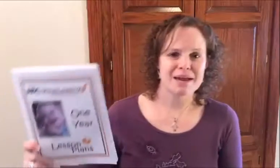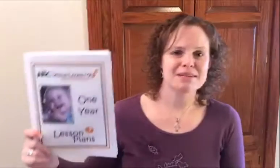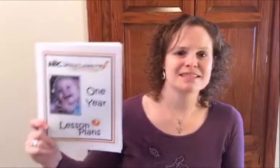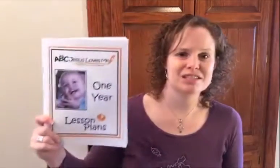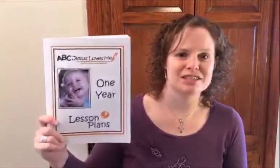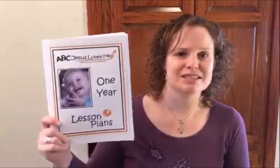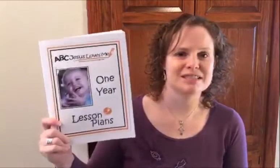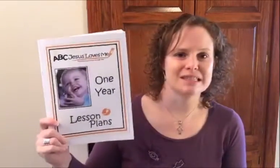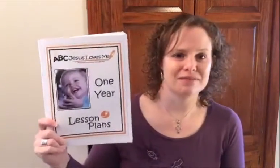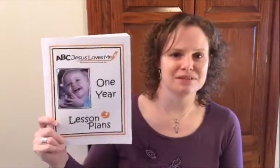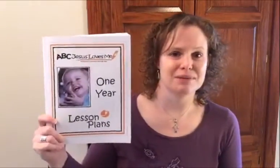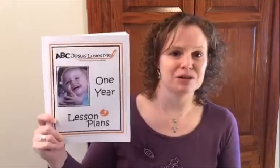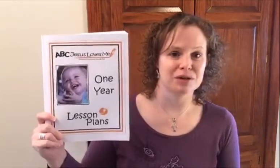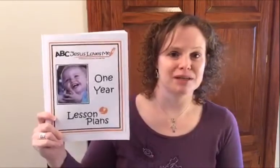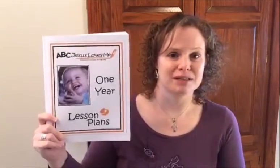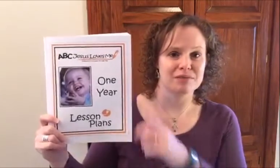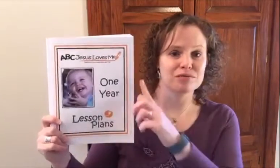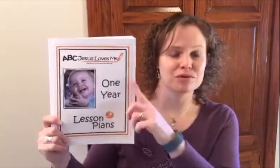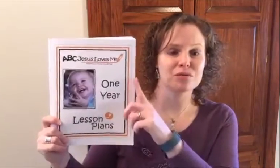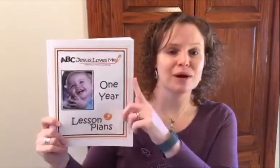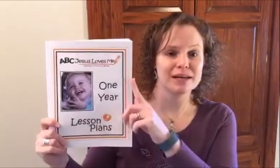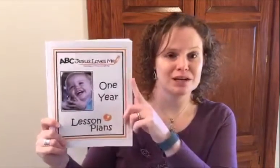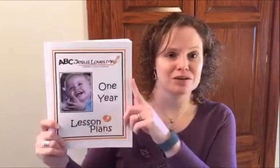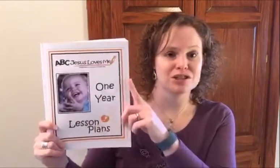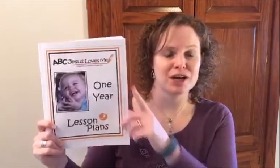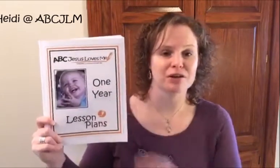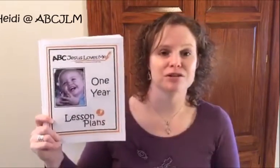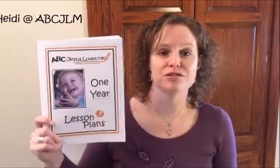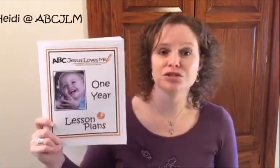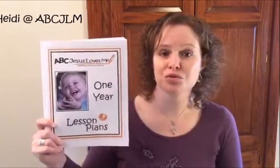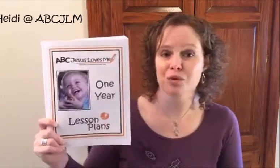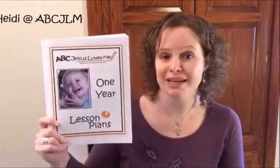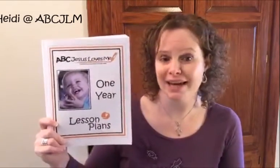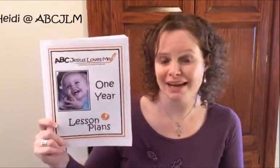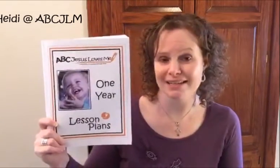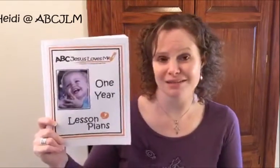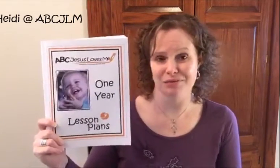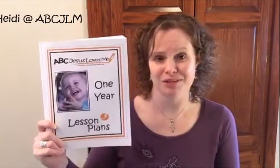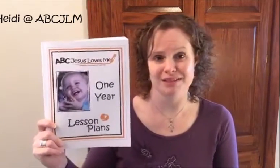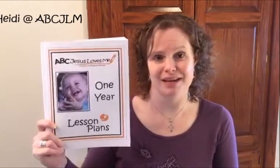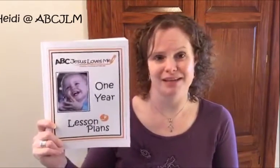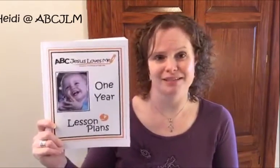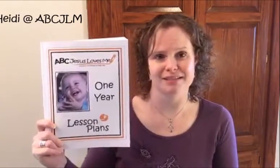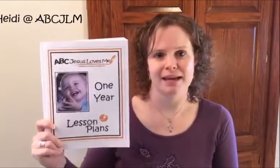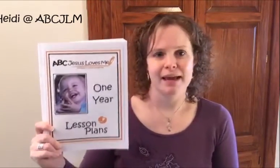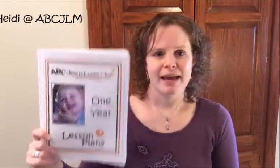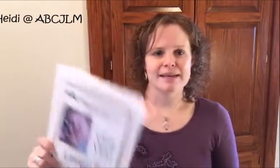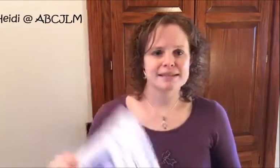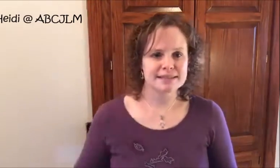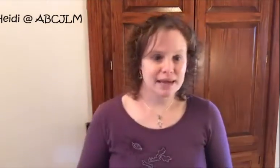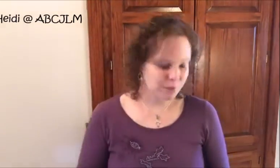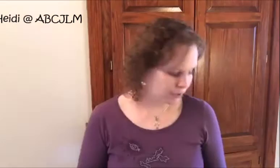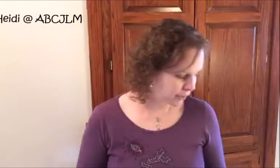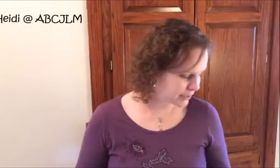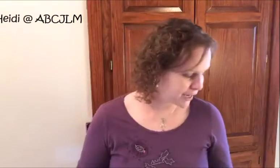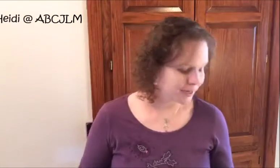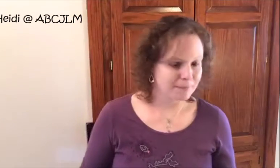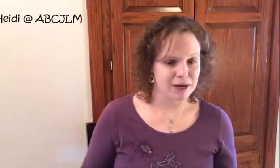In the ABC Jesus Loves Me curriculum, for the 1 year, the child learns 28 different signs. And today what I want to talk